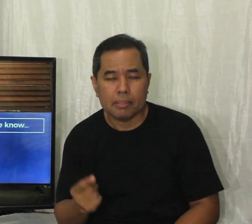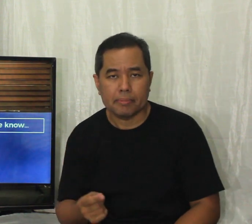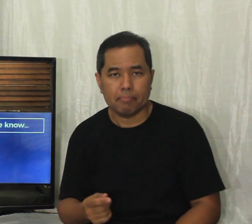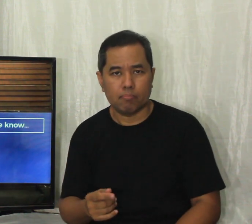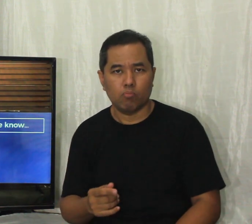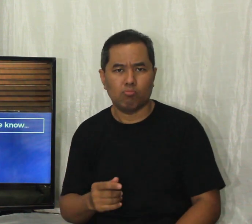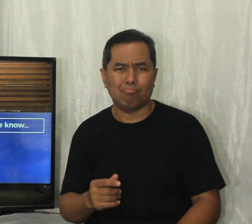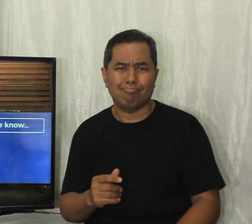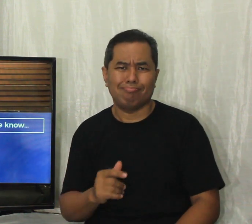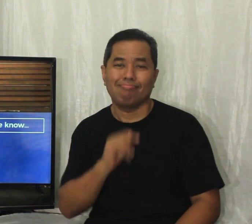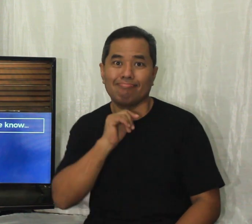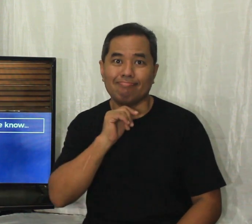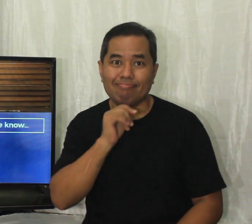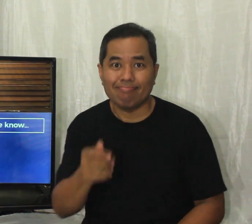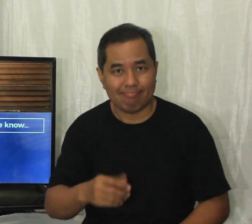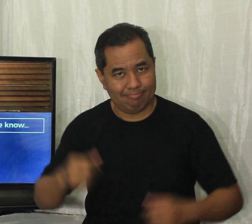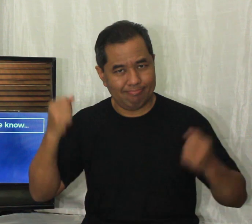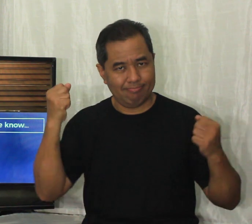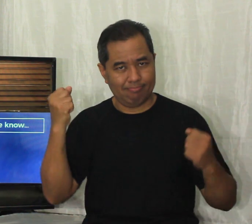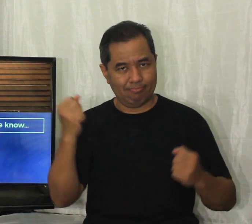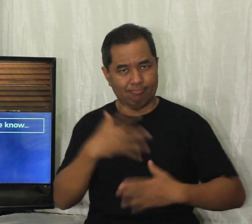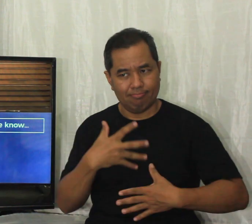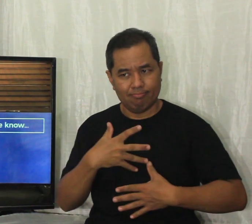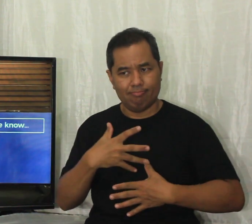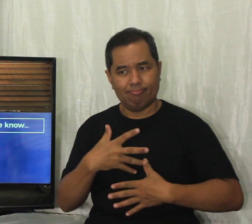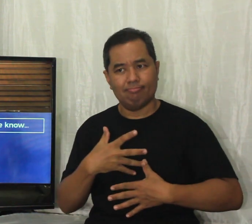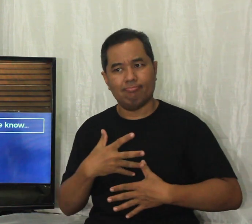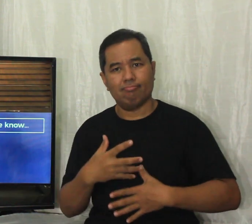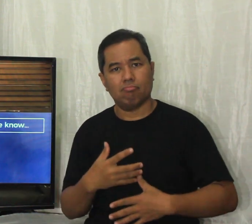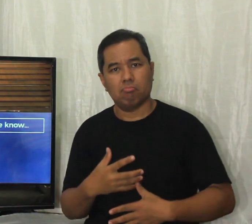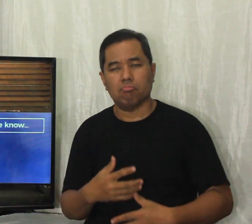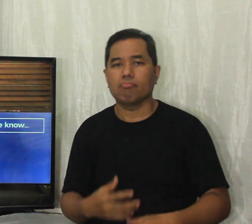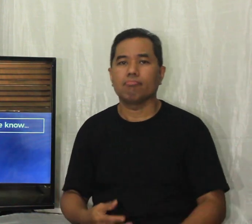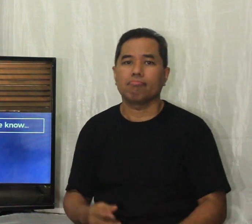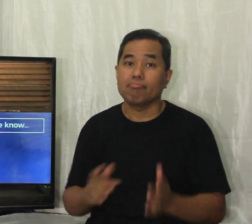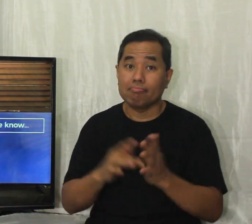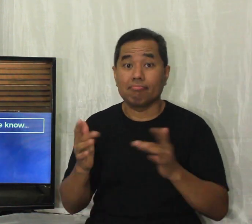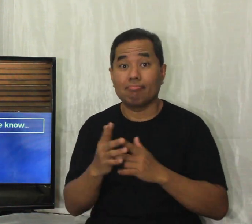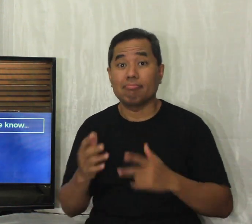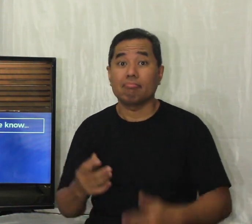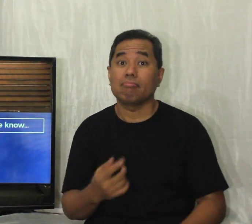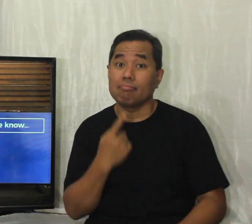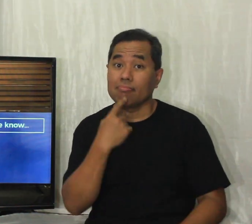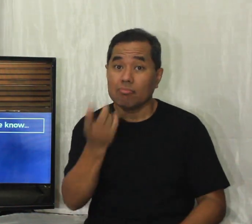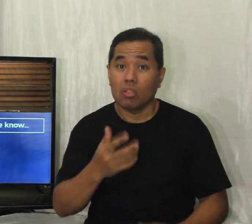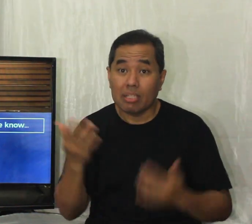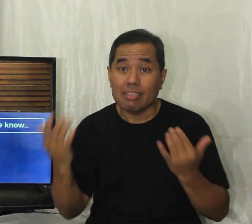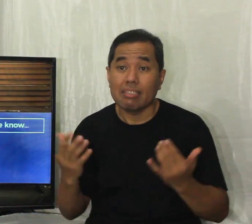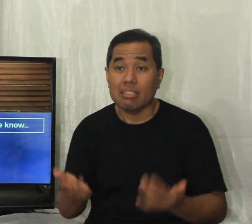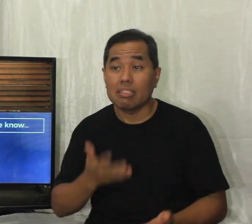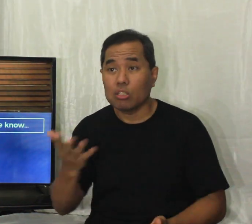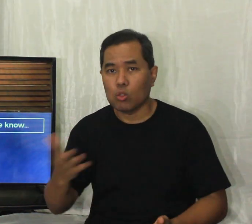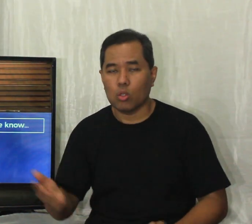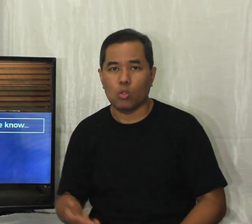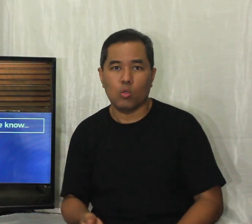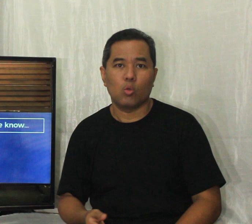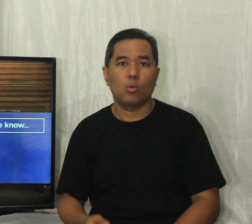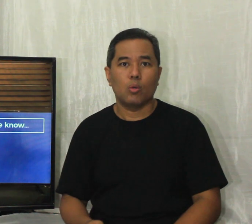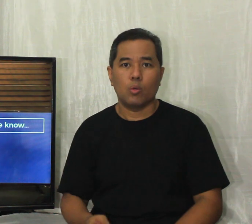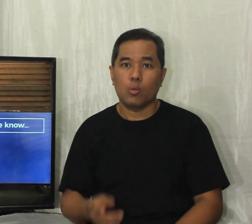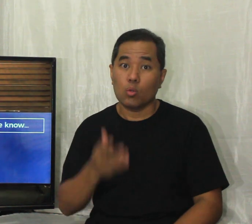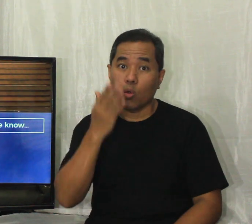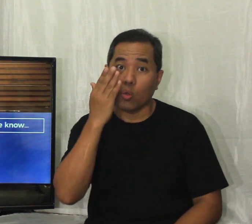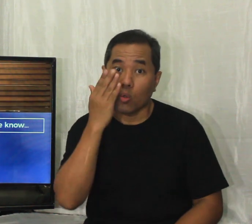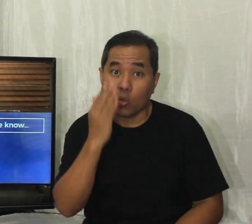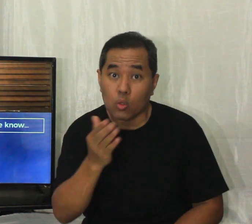panic. The reason why I'm telling you these things is so that you would be informed, right? Information